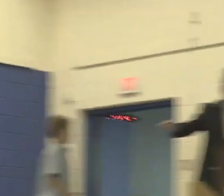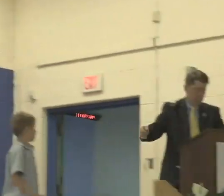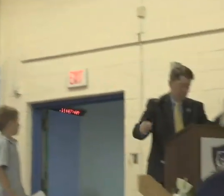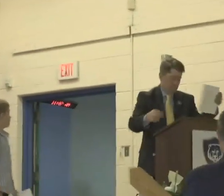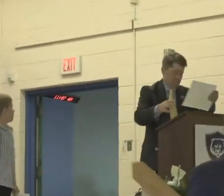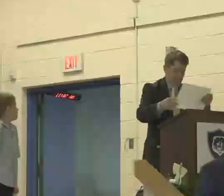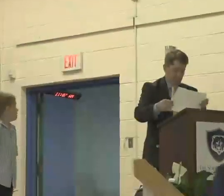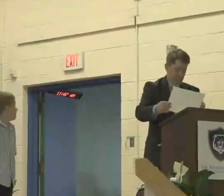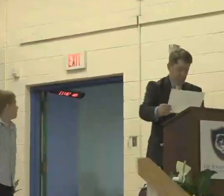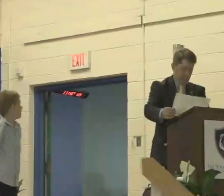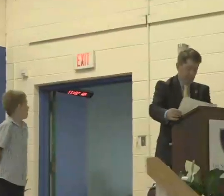Wait there. You can wait there.